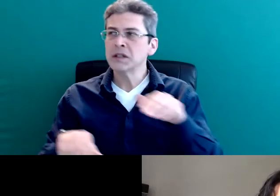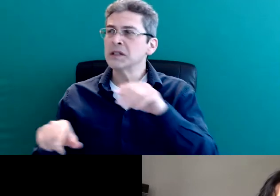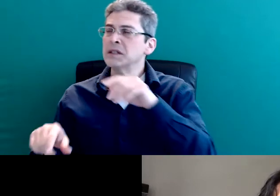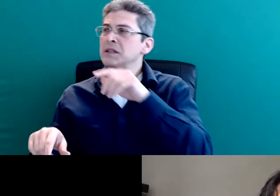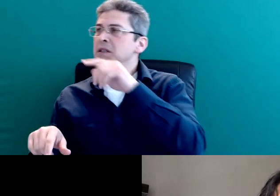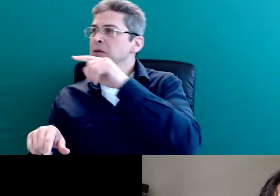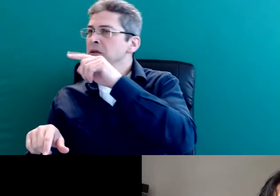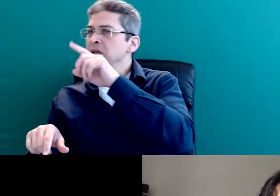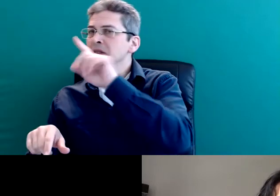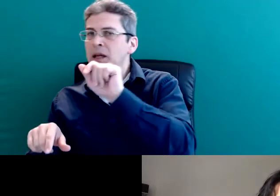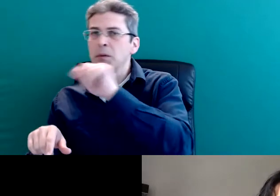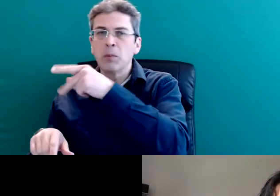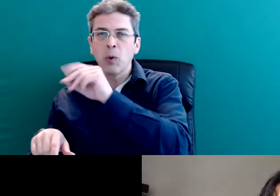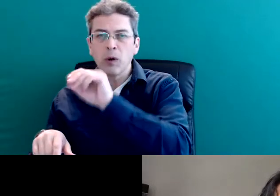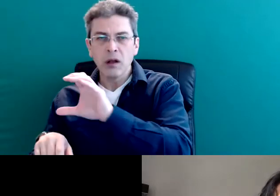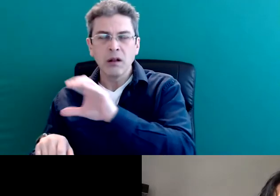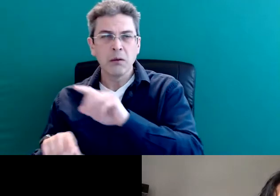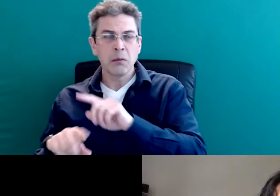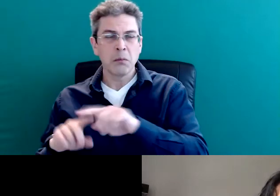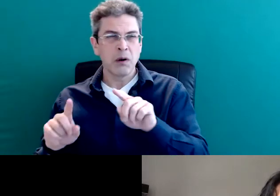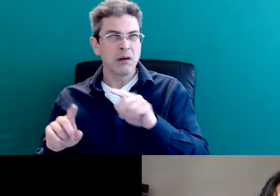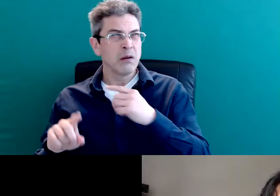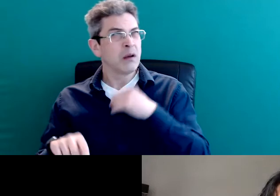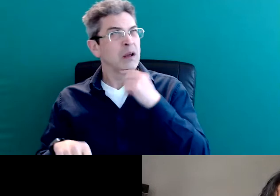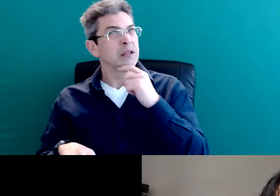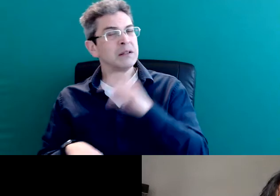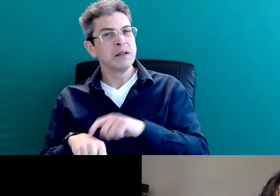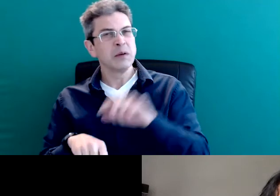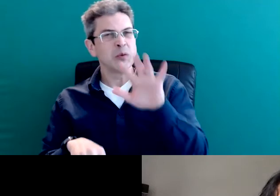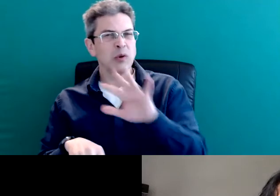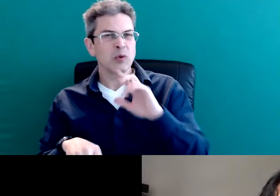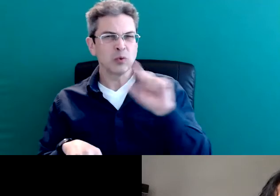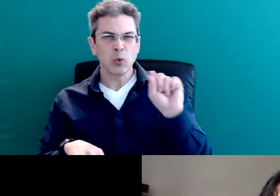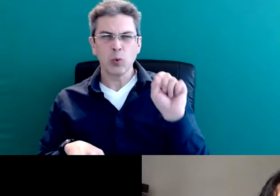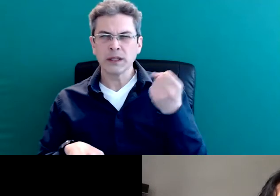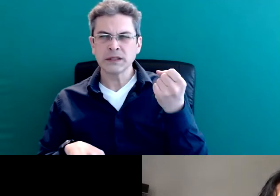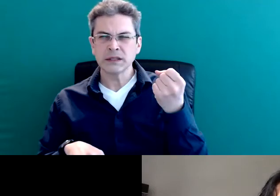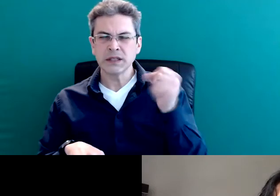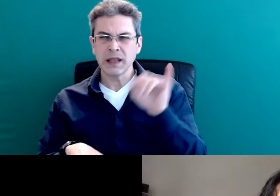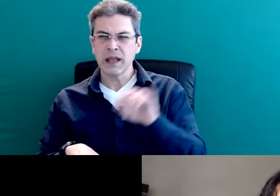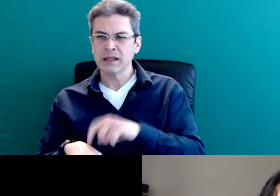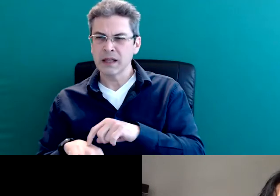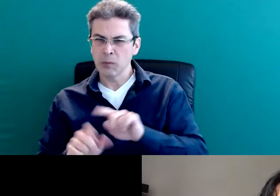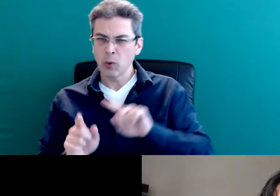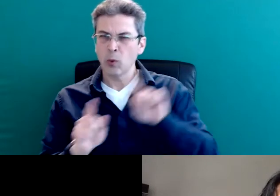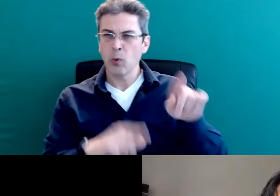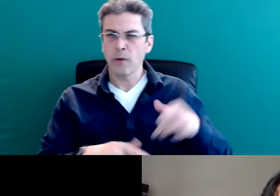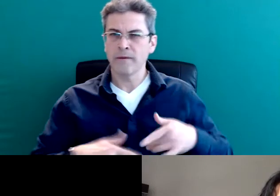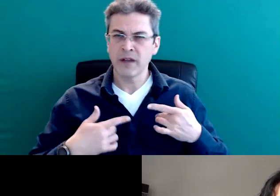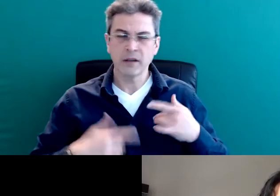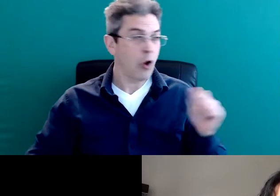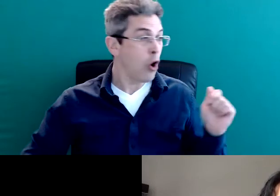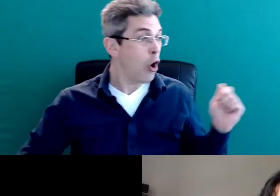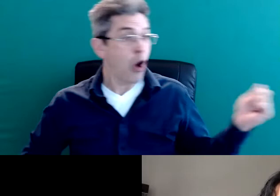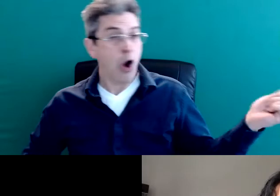my 20s that I was invited to an event and every person looked like me.